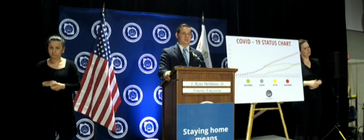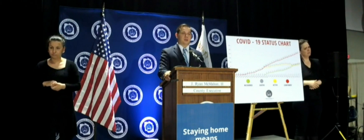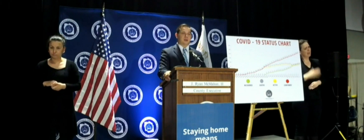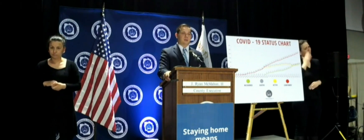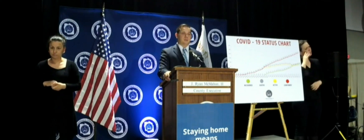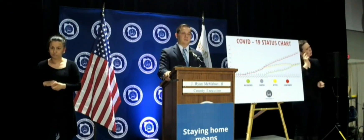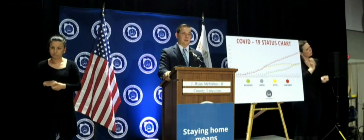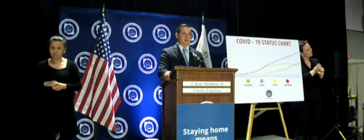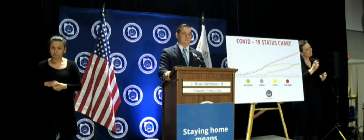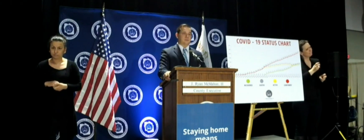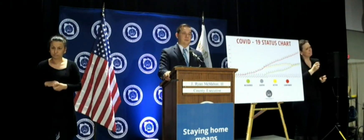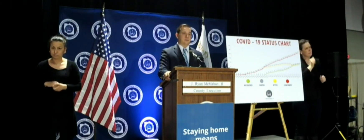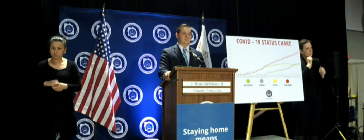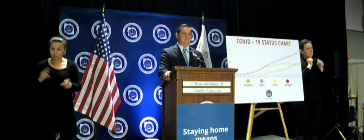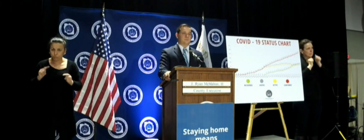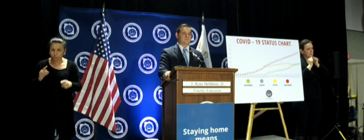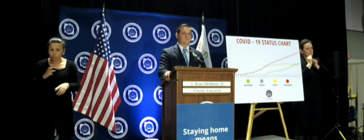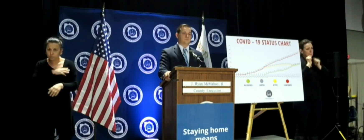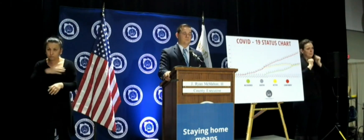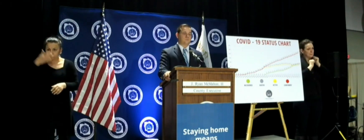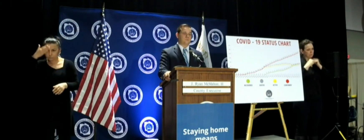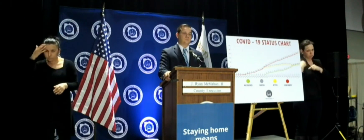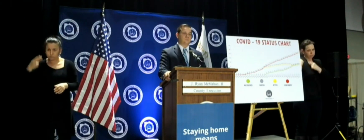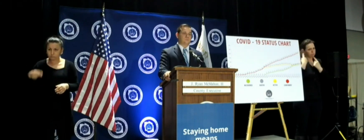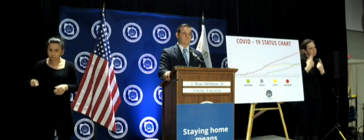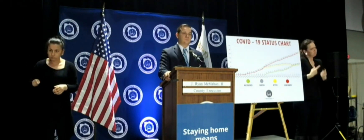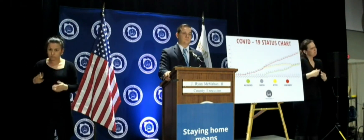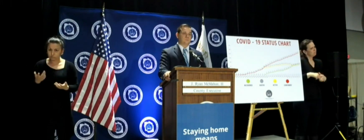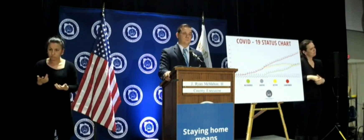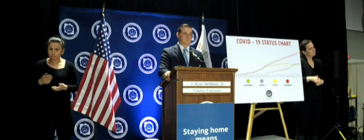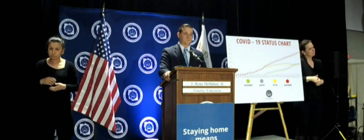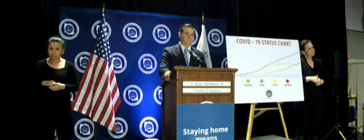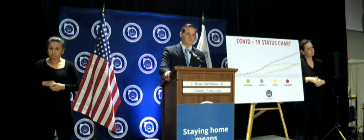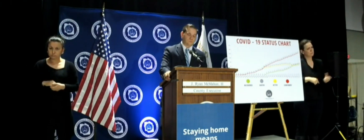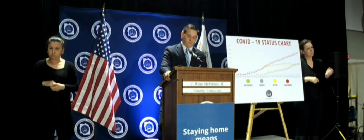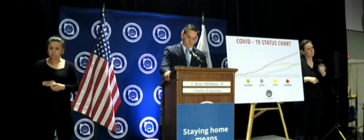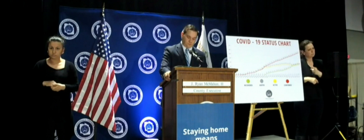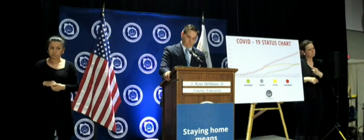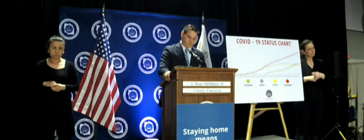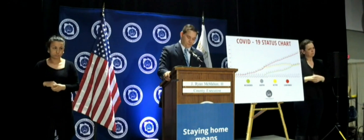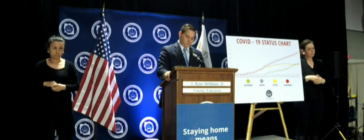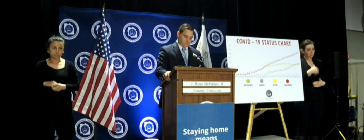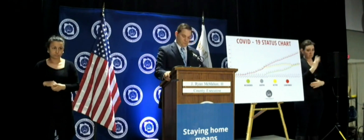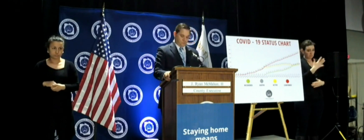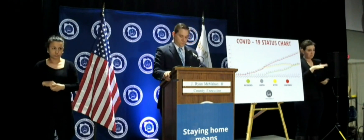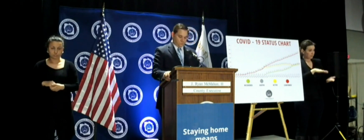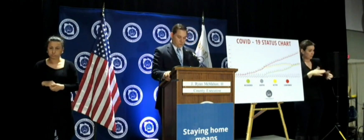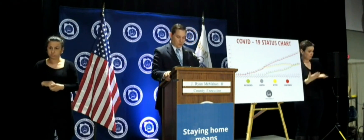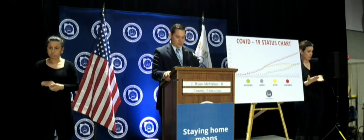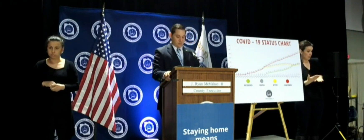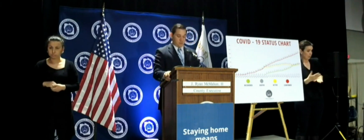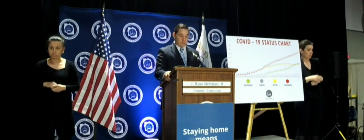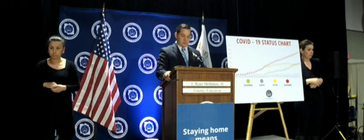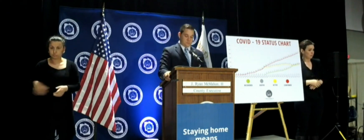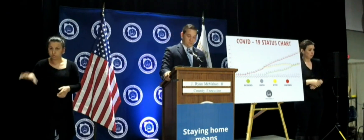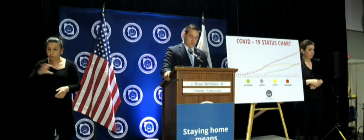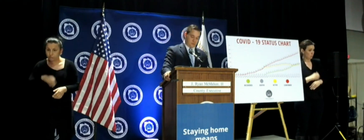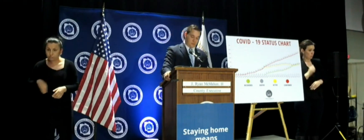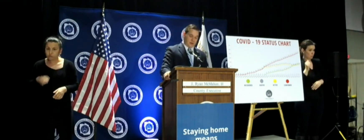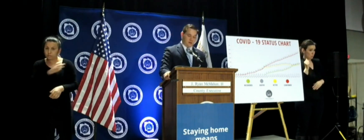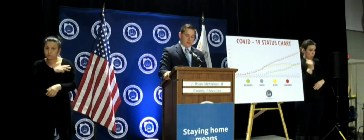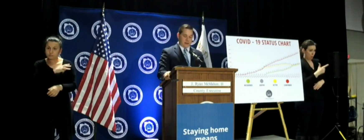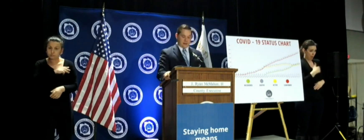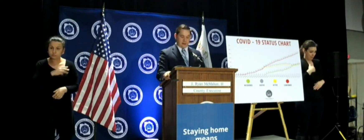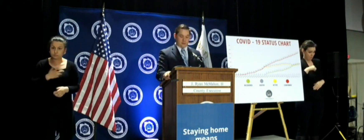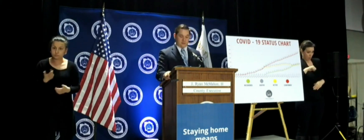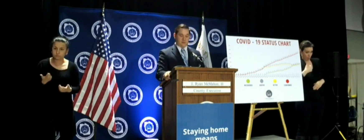biggest challenge right now. Is there a pattern in the 5 deaths? Are they, you gave the ages, but underlying health conditions, do you know? Some of them did. Some of them